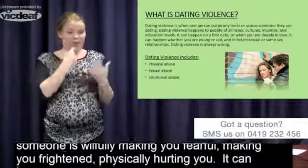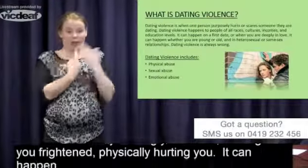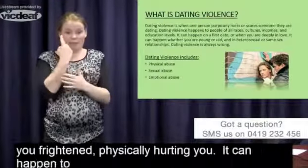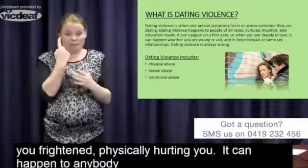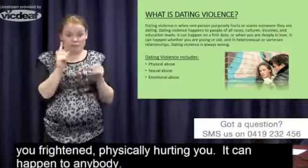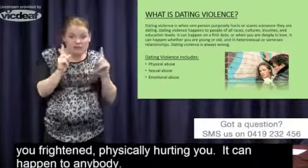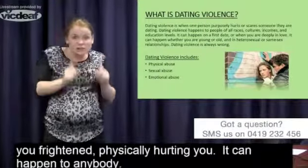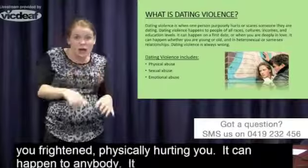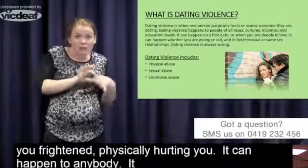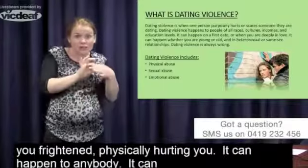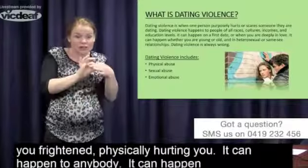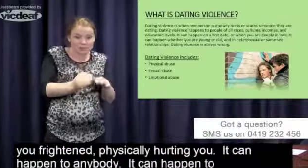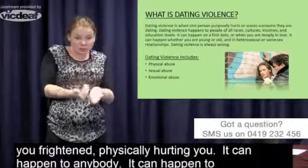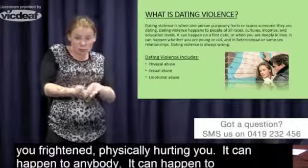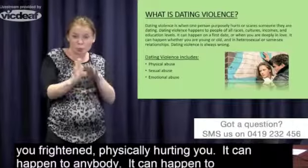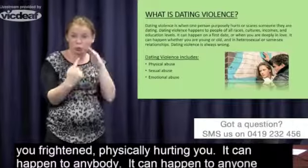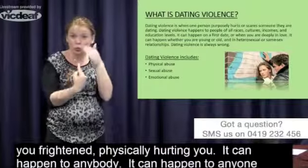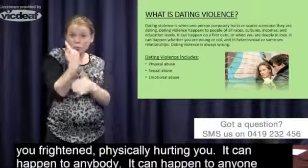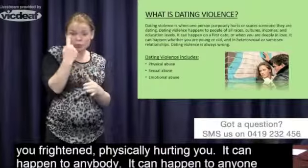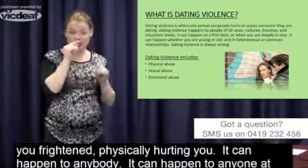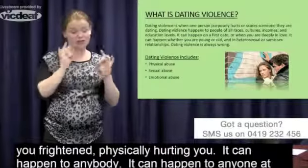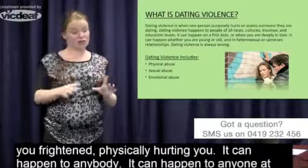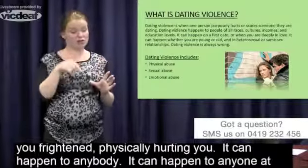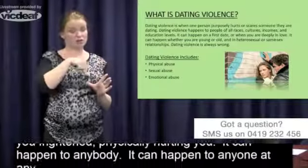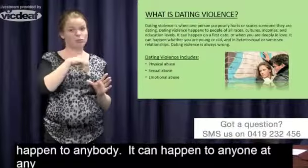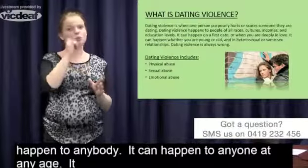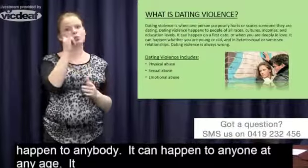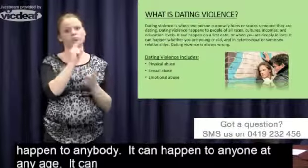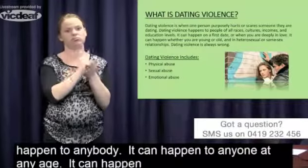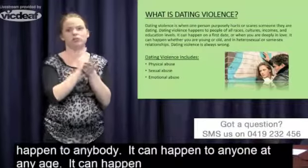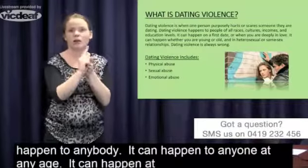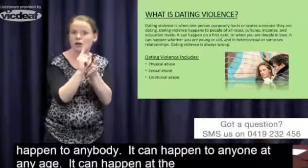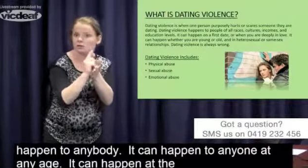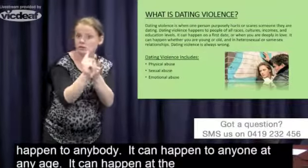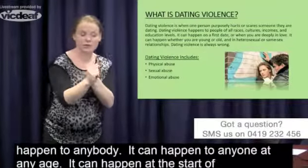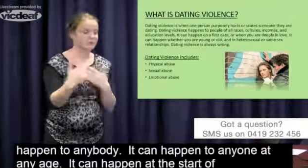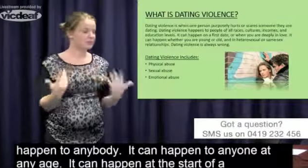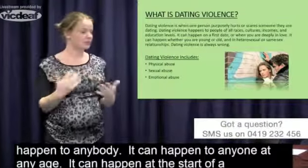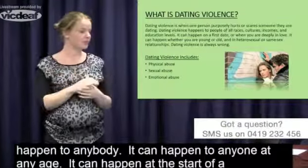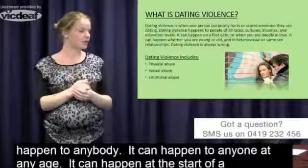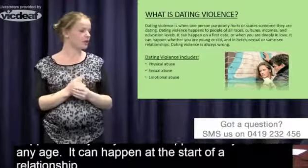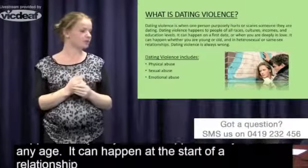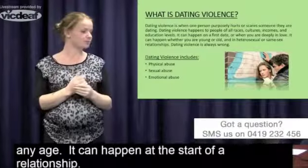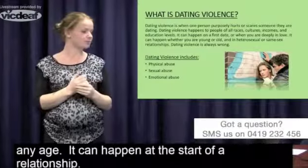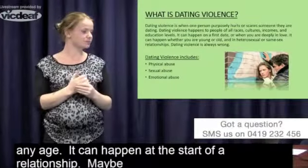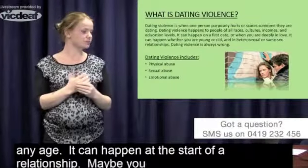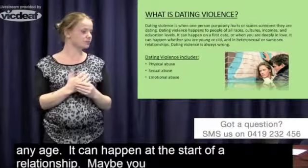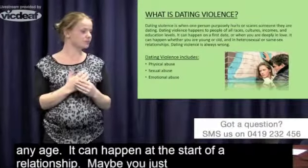age. It can happen at the start of a relationship. Maybe you've just met and you've just started seeing each